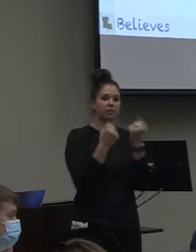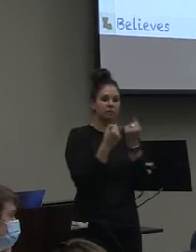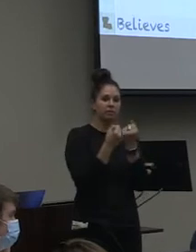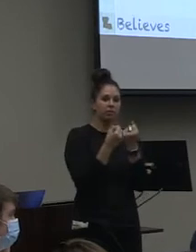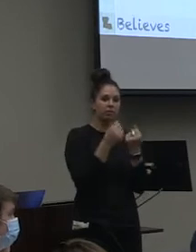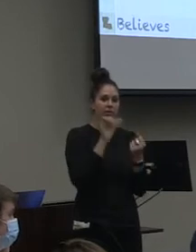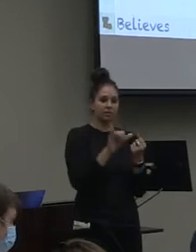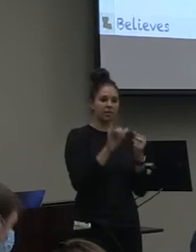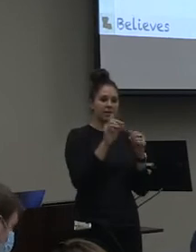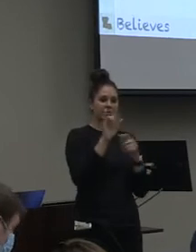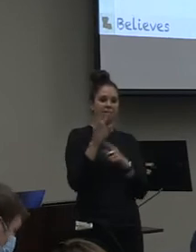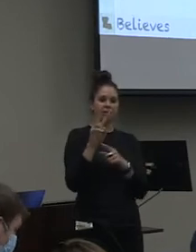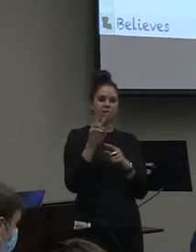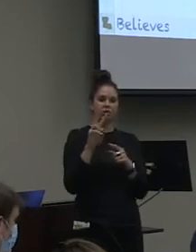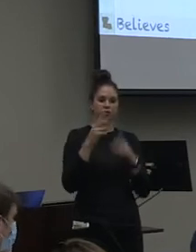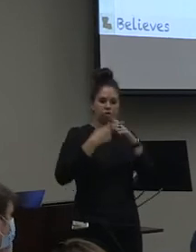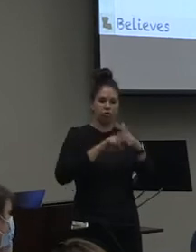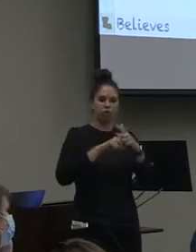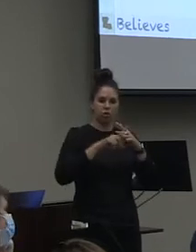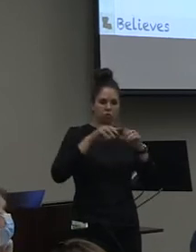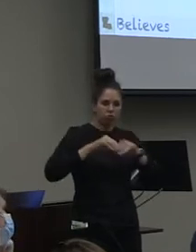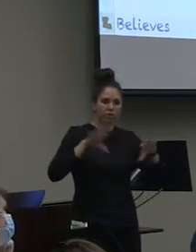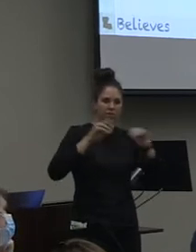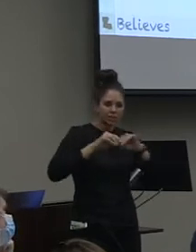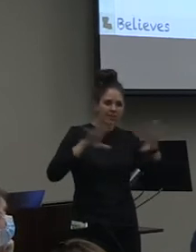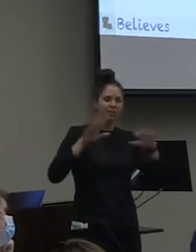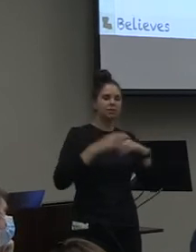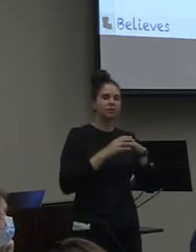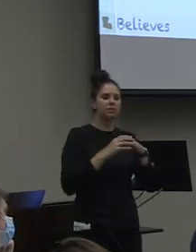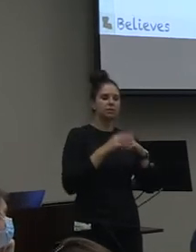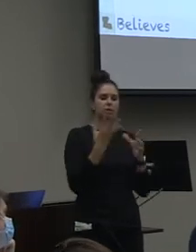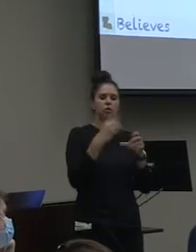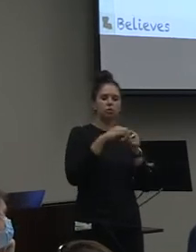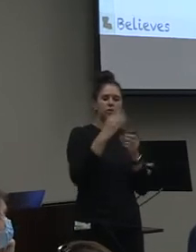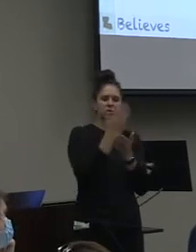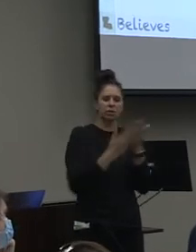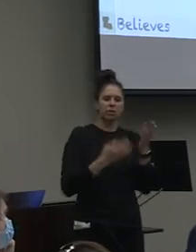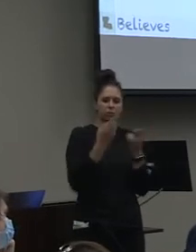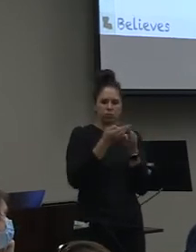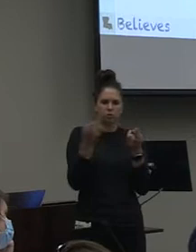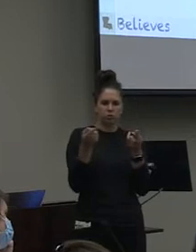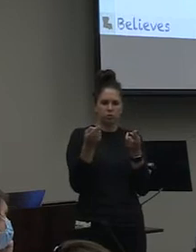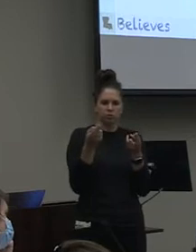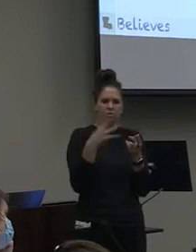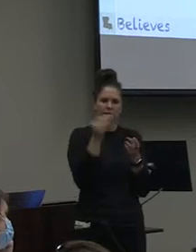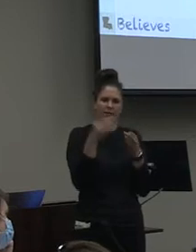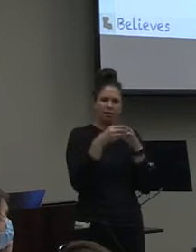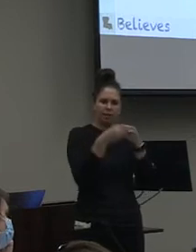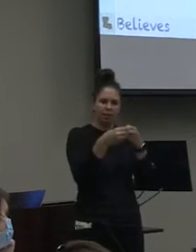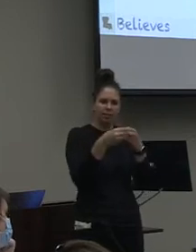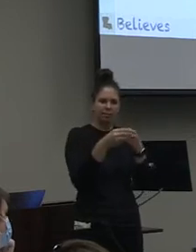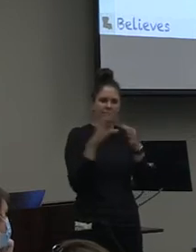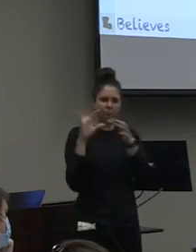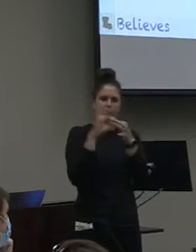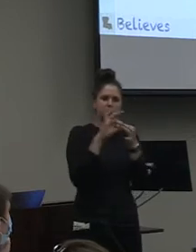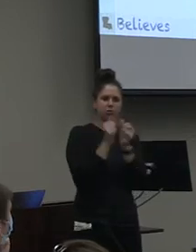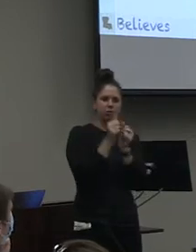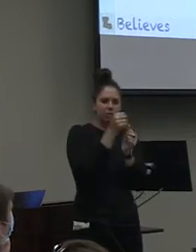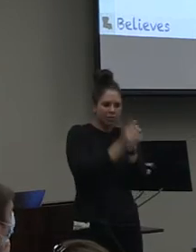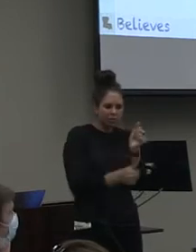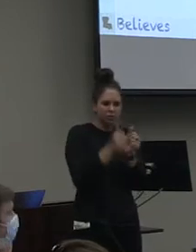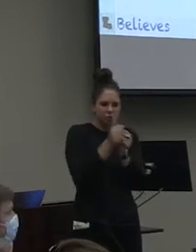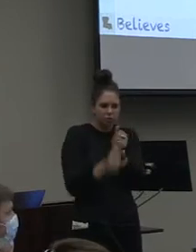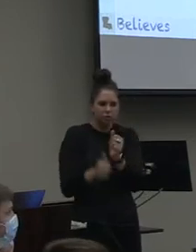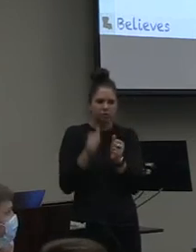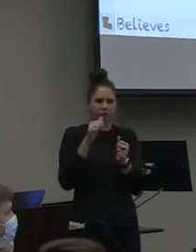supports that the division has begun releasing is including some resources and guidance that goes along with each one of